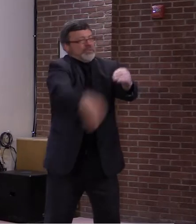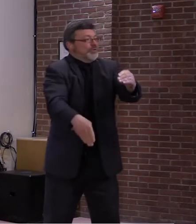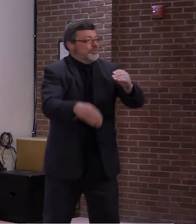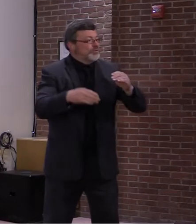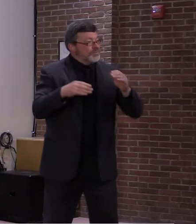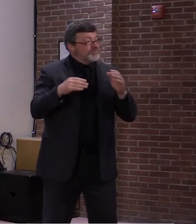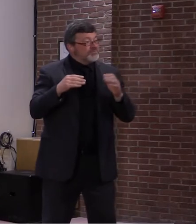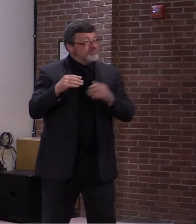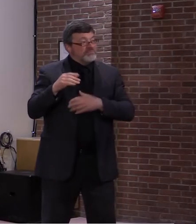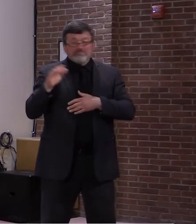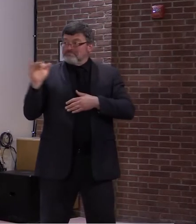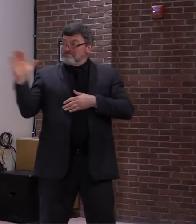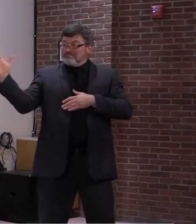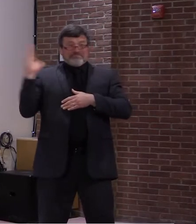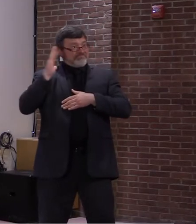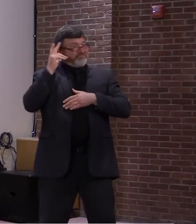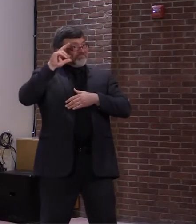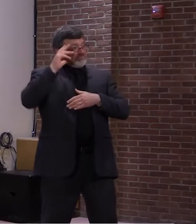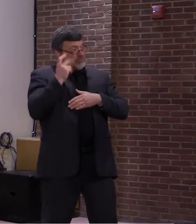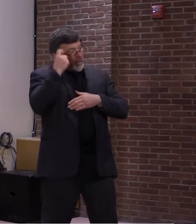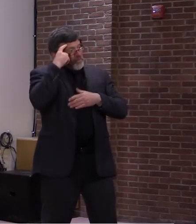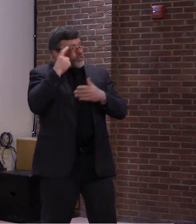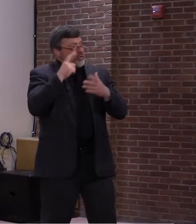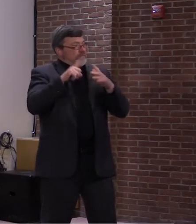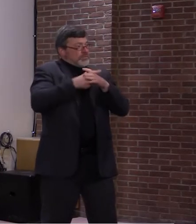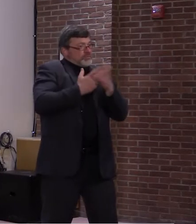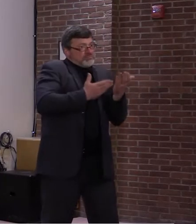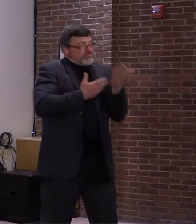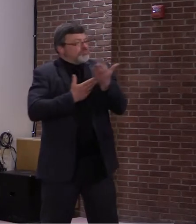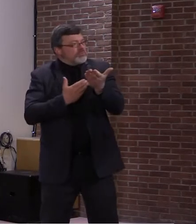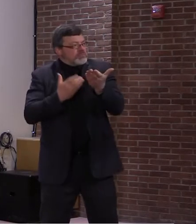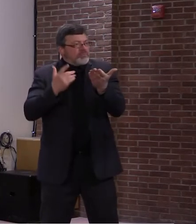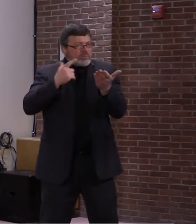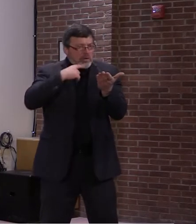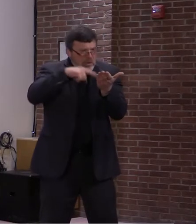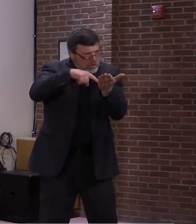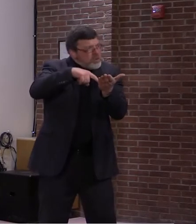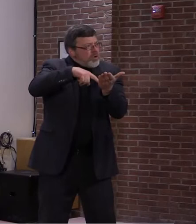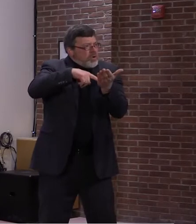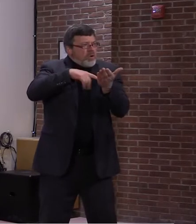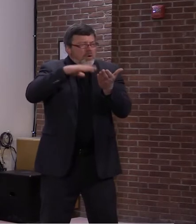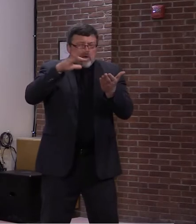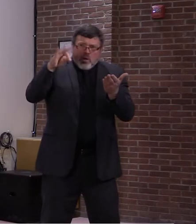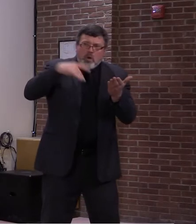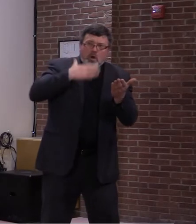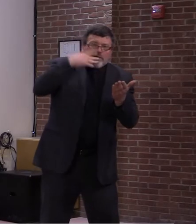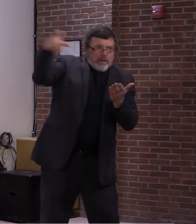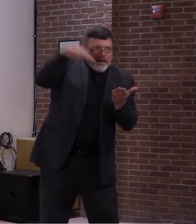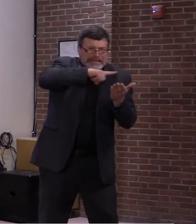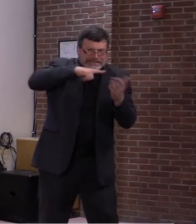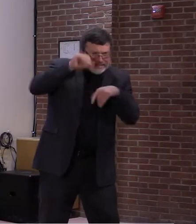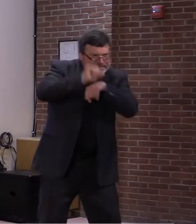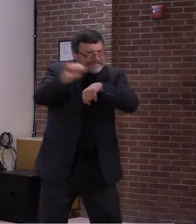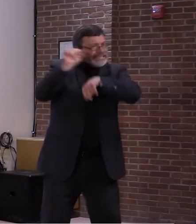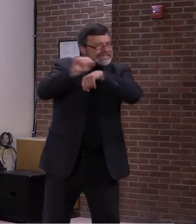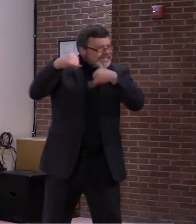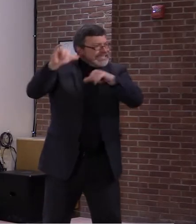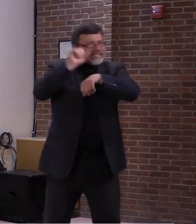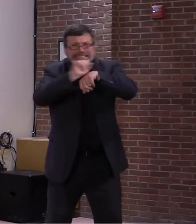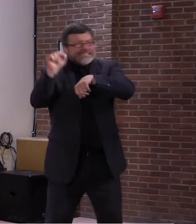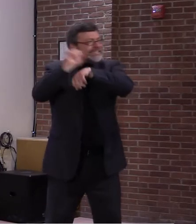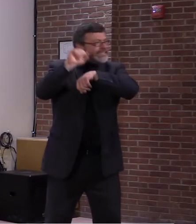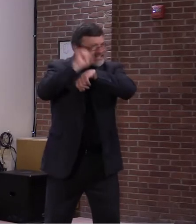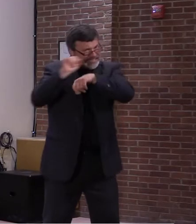wrapped into one economic development program, and we're grateful for the work that's been done with the legislature to get us to this point.